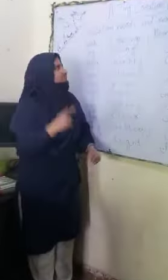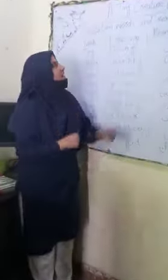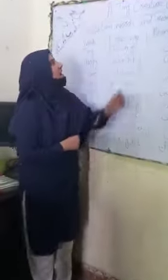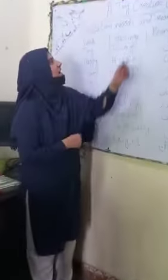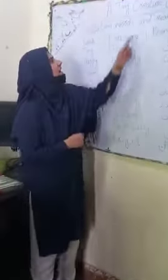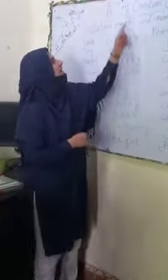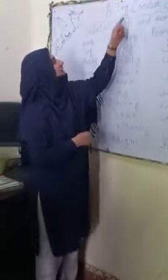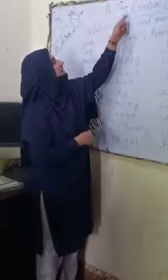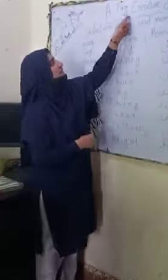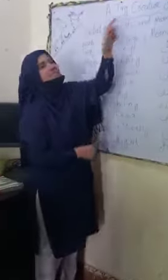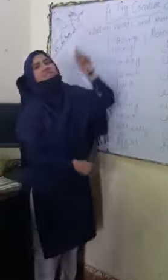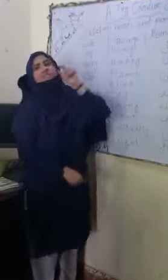tiny